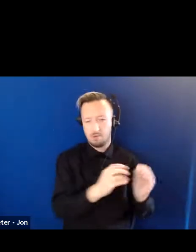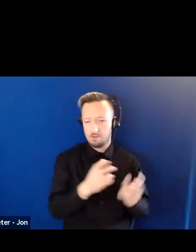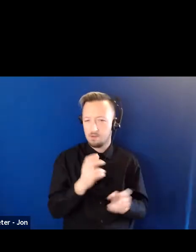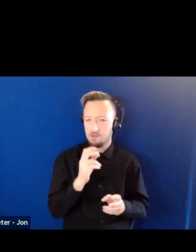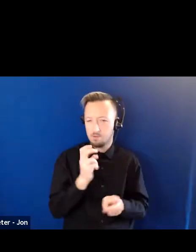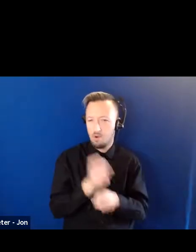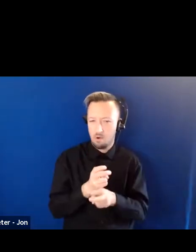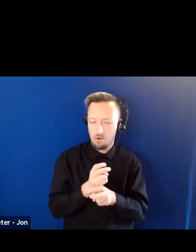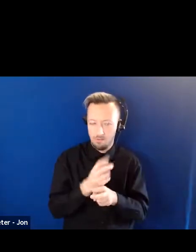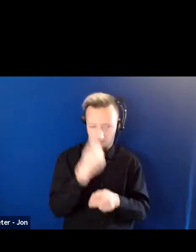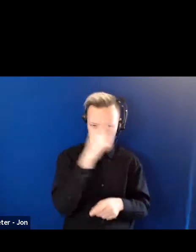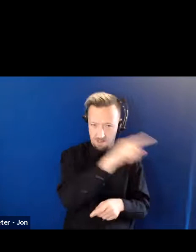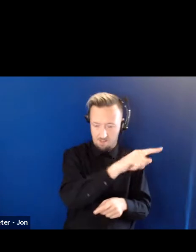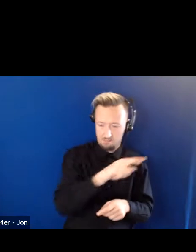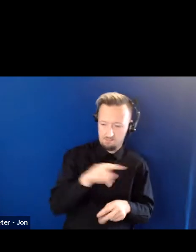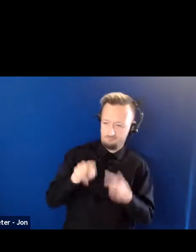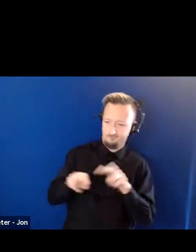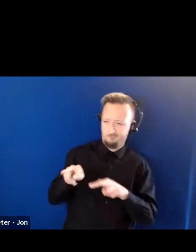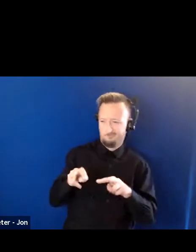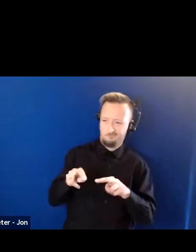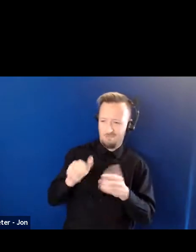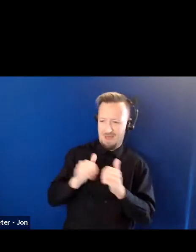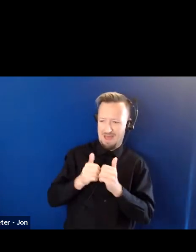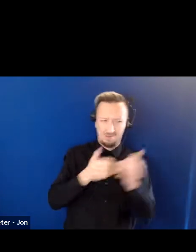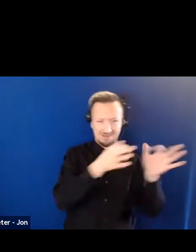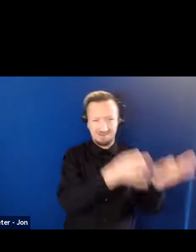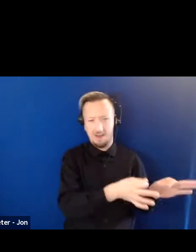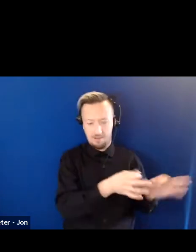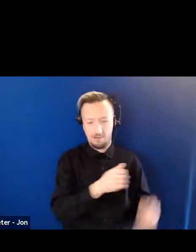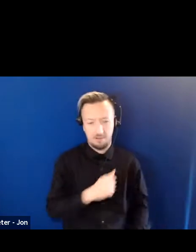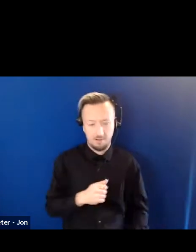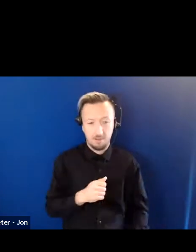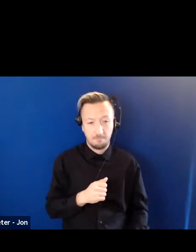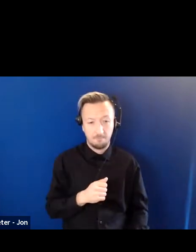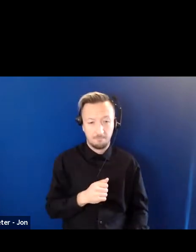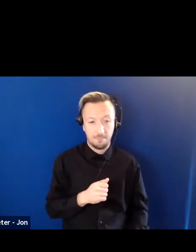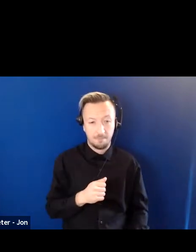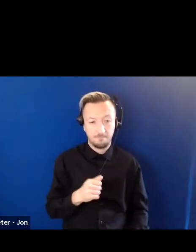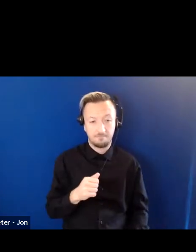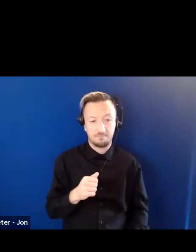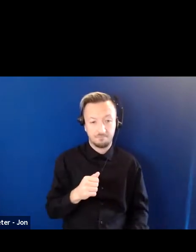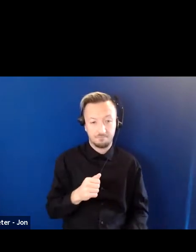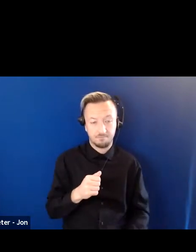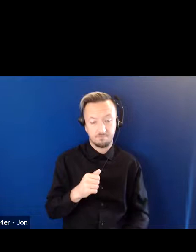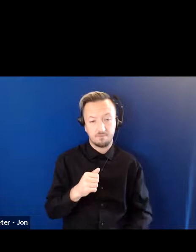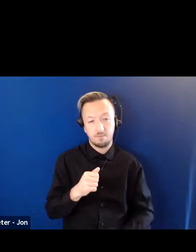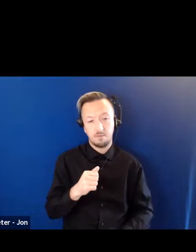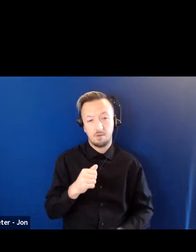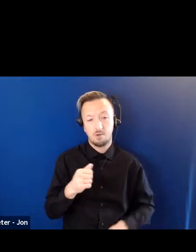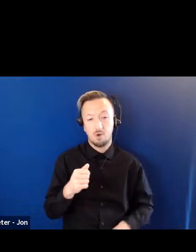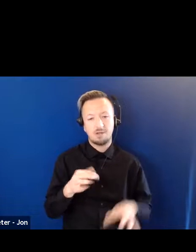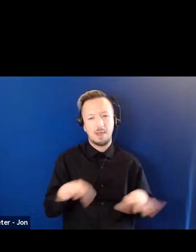We want to see people who are actually doing things in position and be able to go to them as